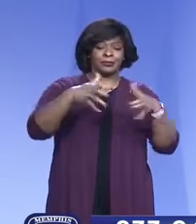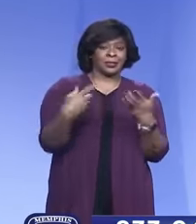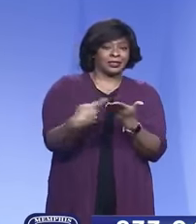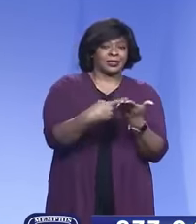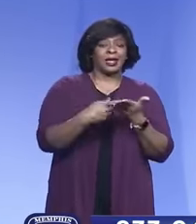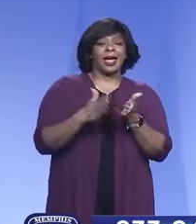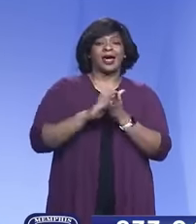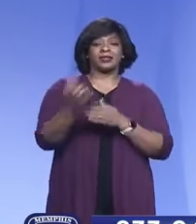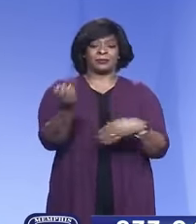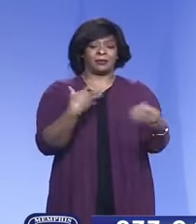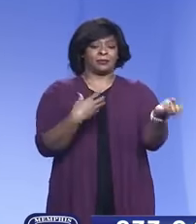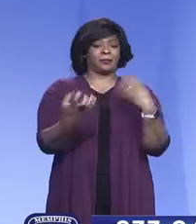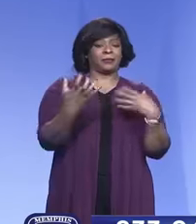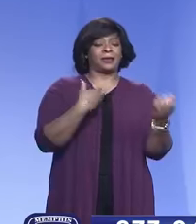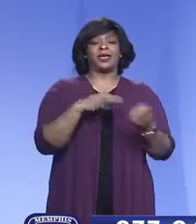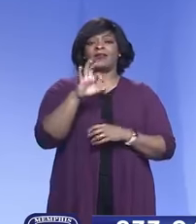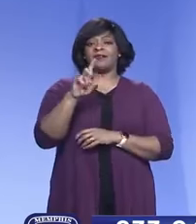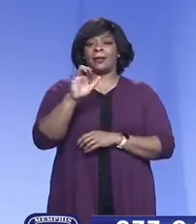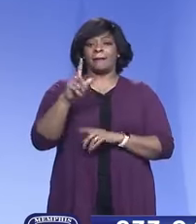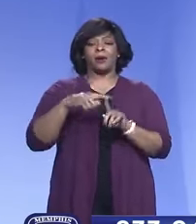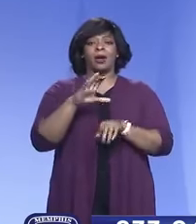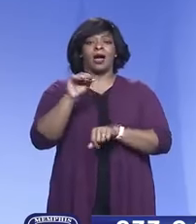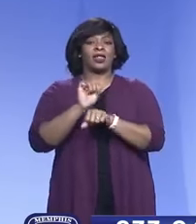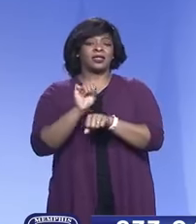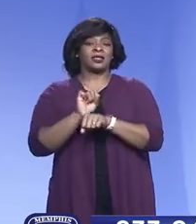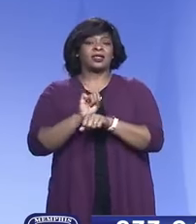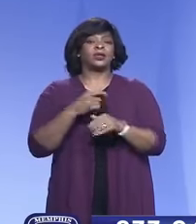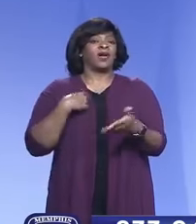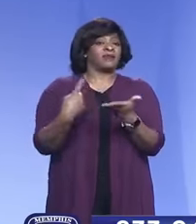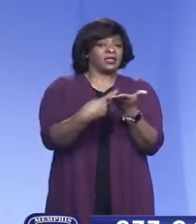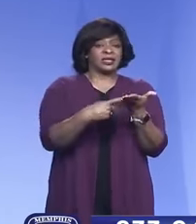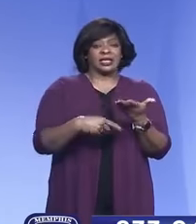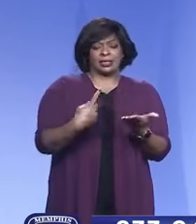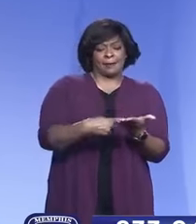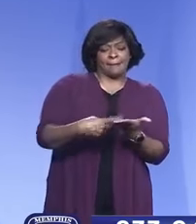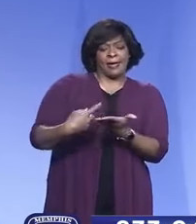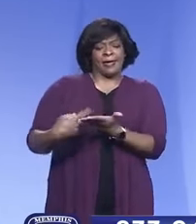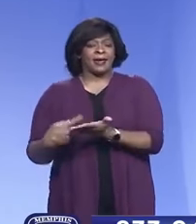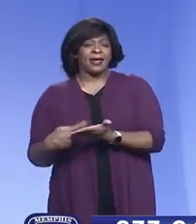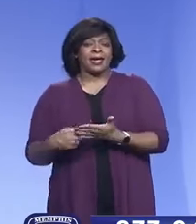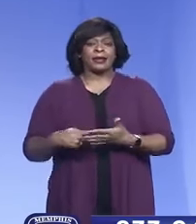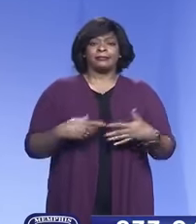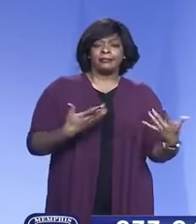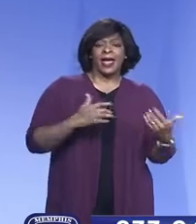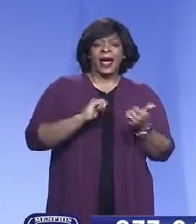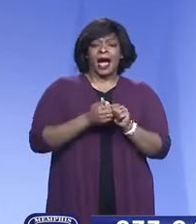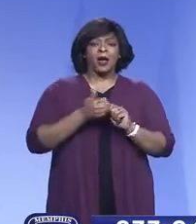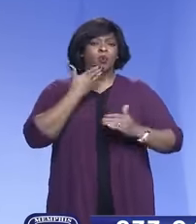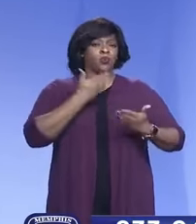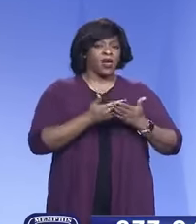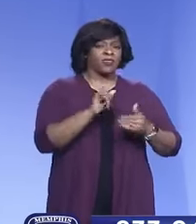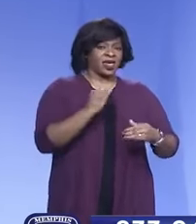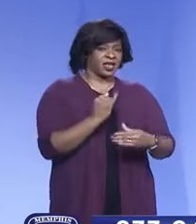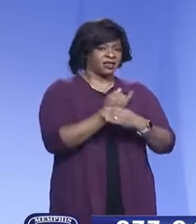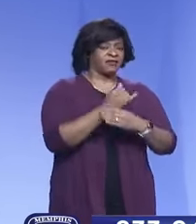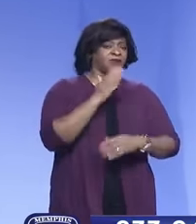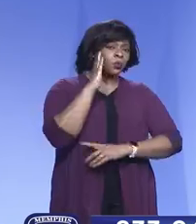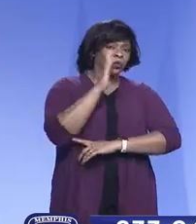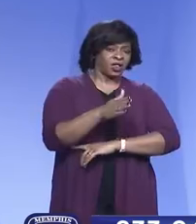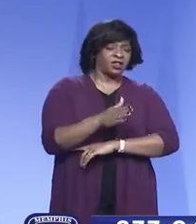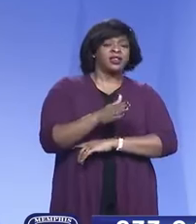ask for input from colleagues. We have discussion and debate about how well an intervention will